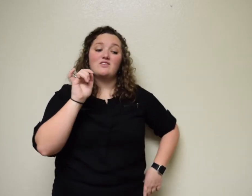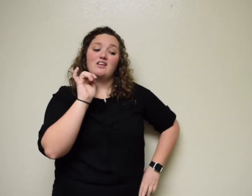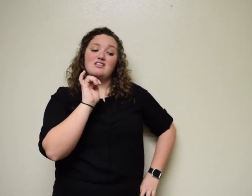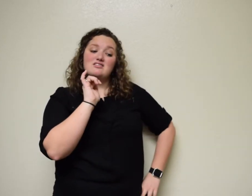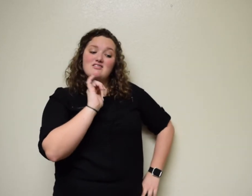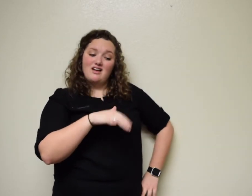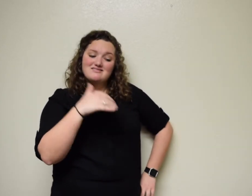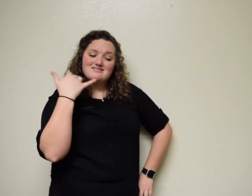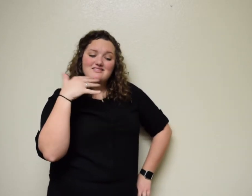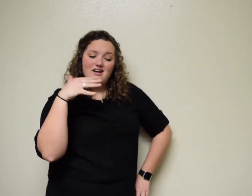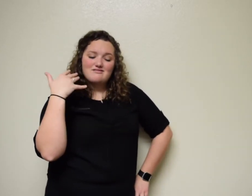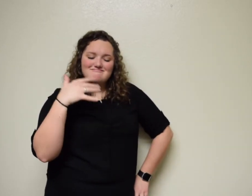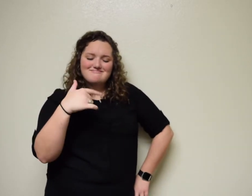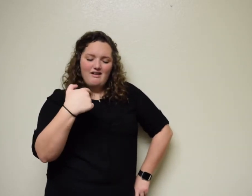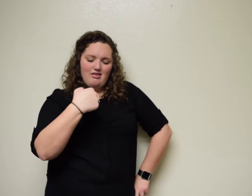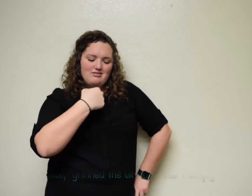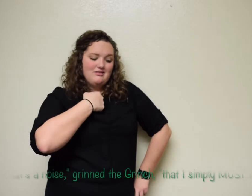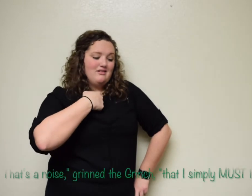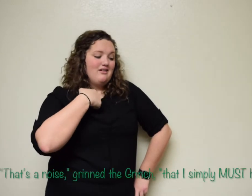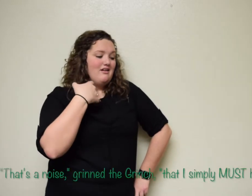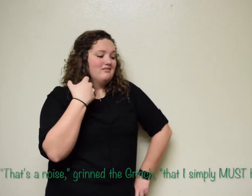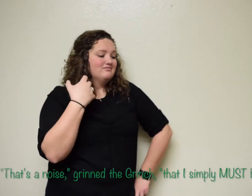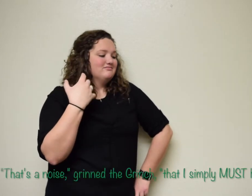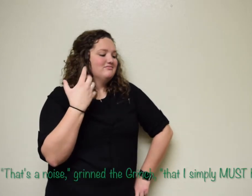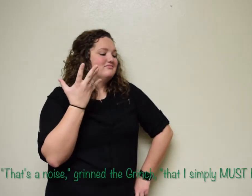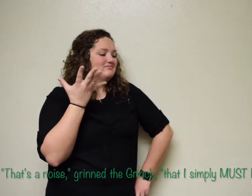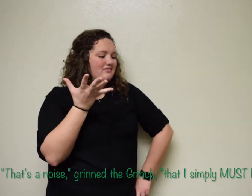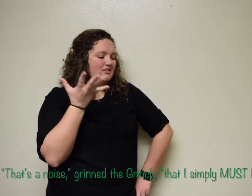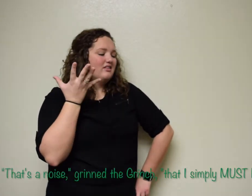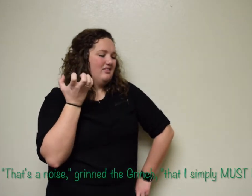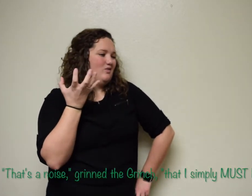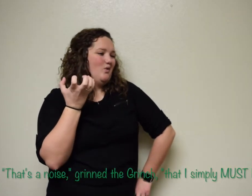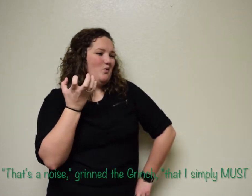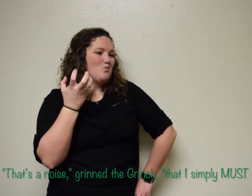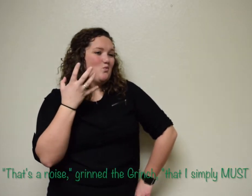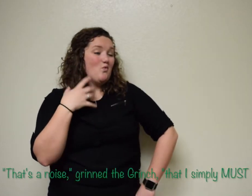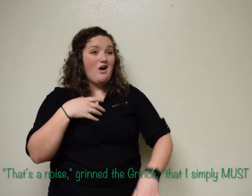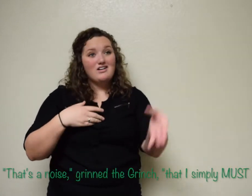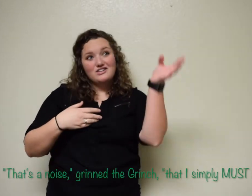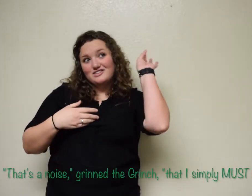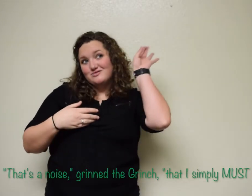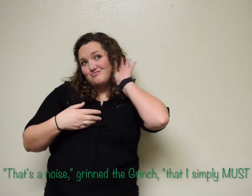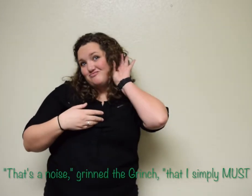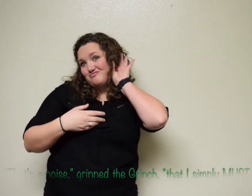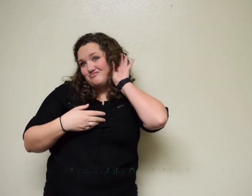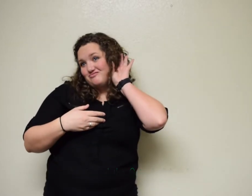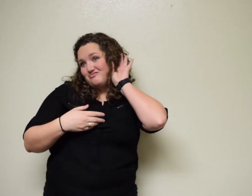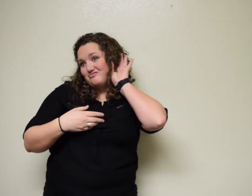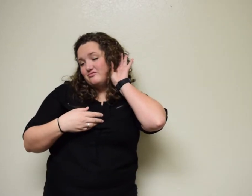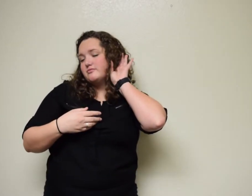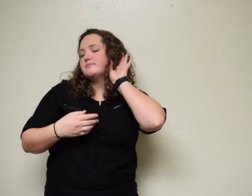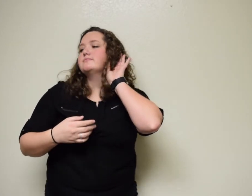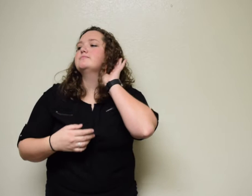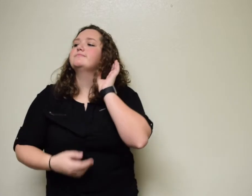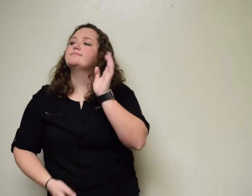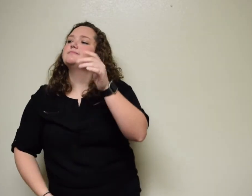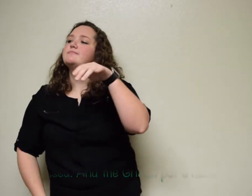that's a noise grinned the grinch that I simply must hear so he paused and the